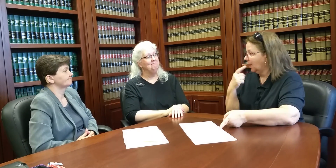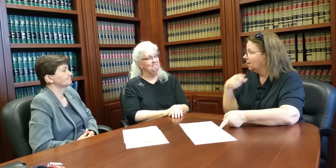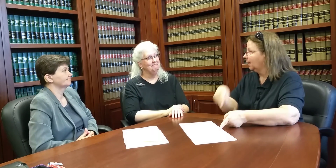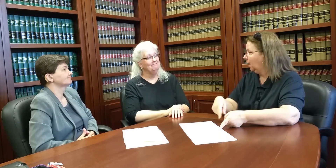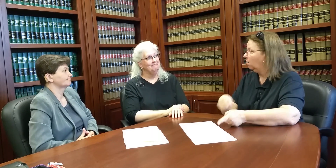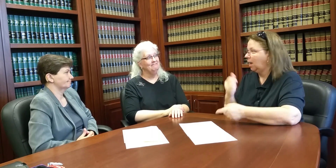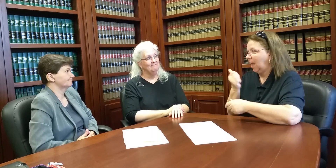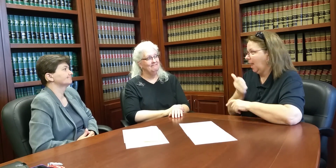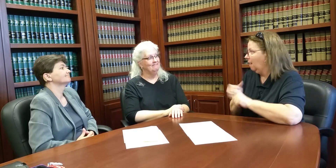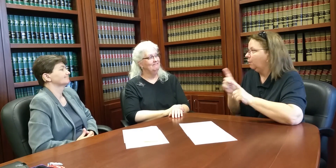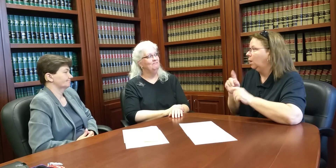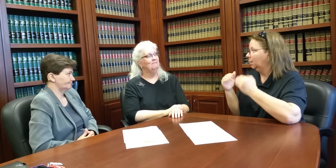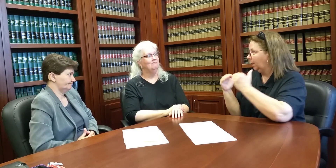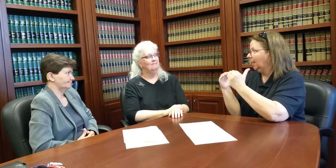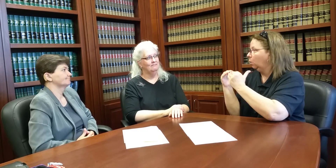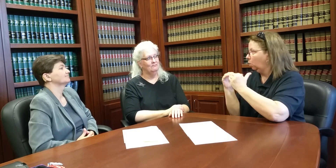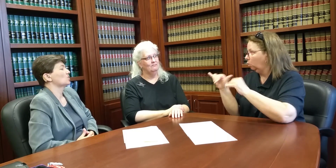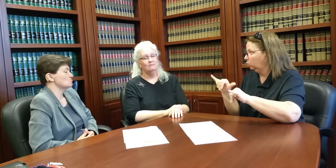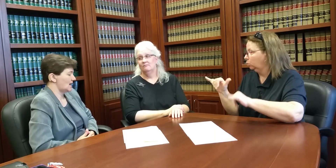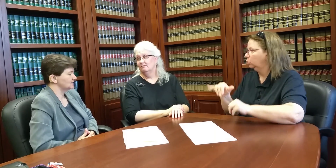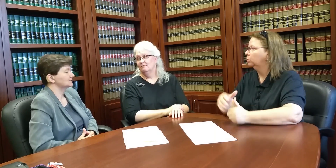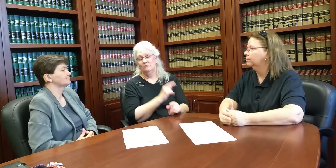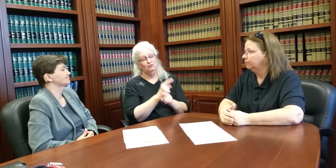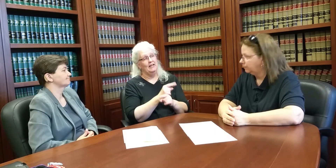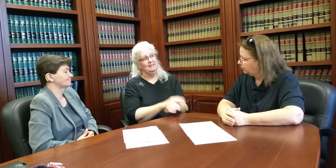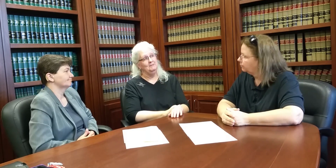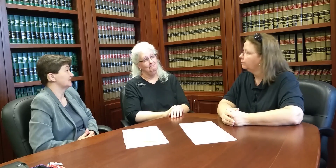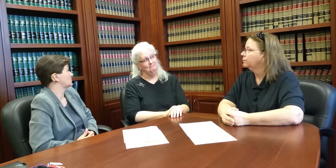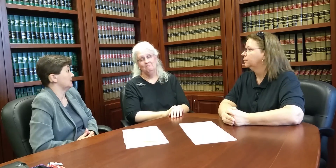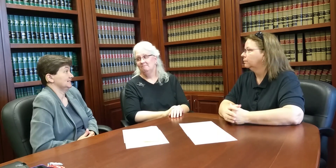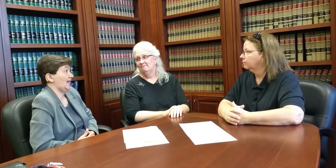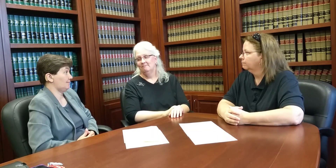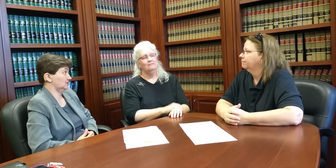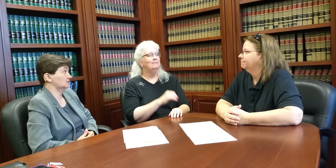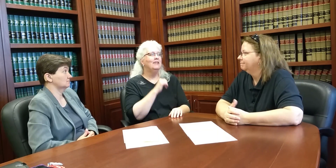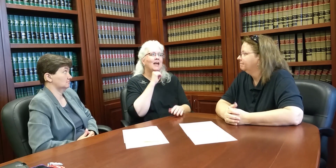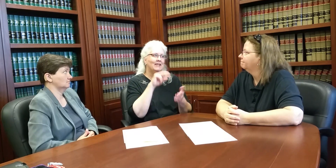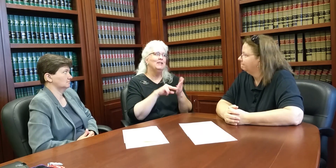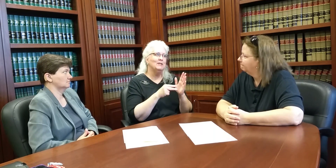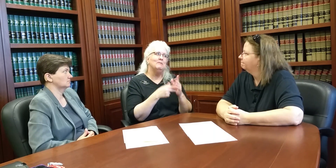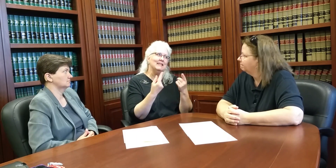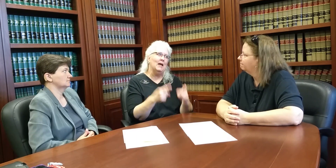That's everyone able. Right. That don't mean it's happening.